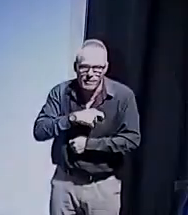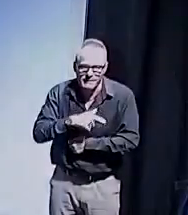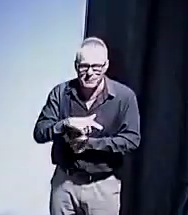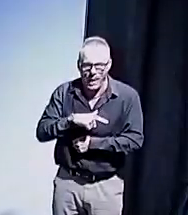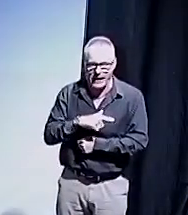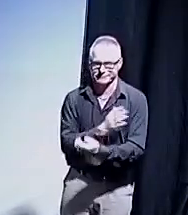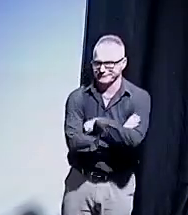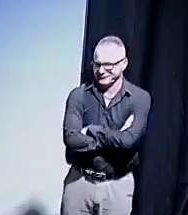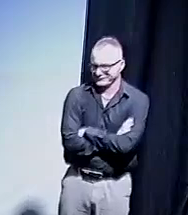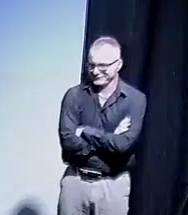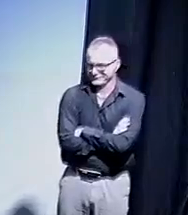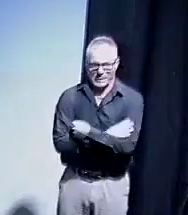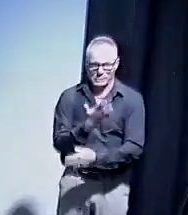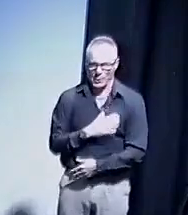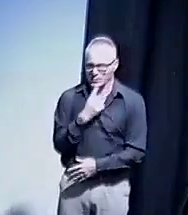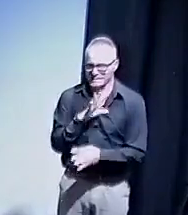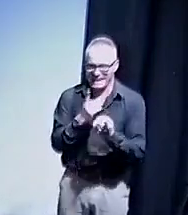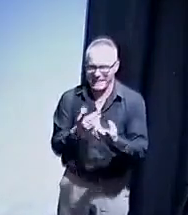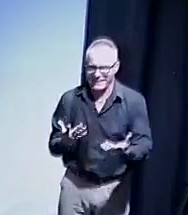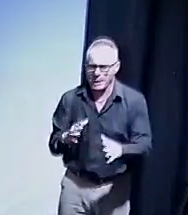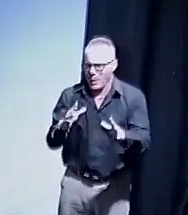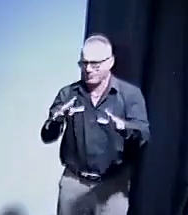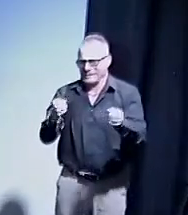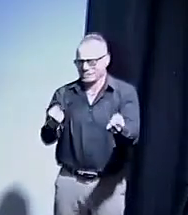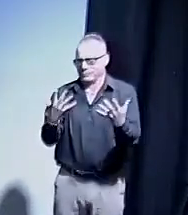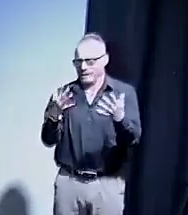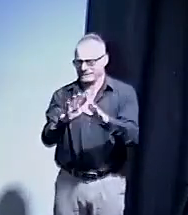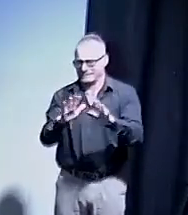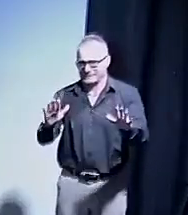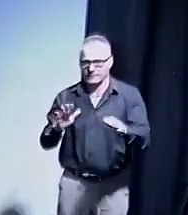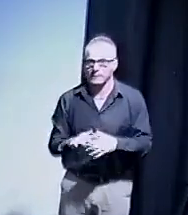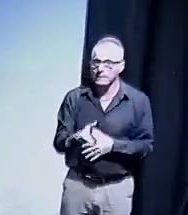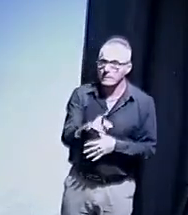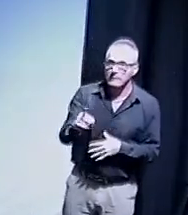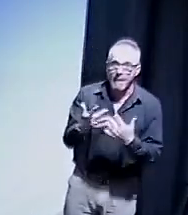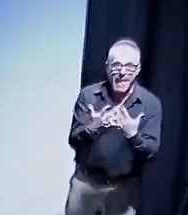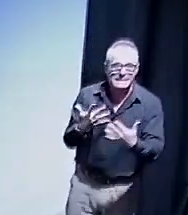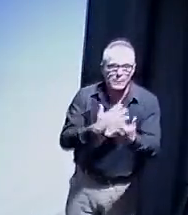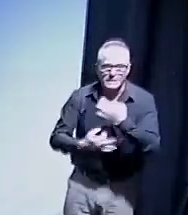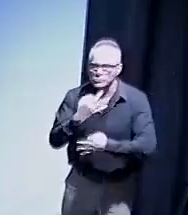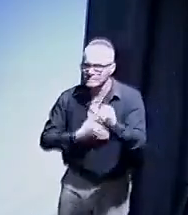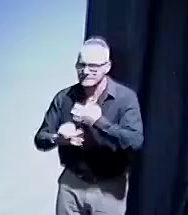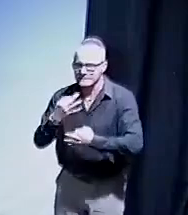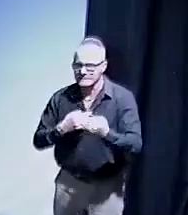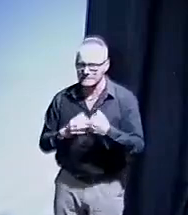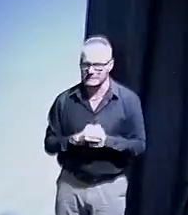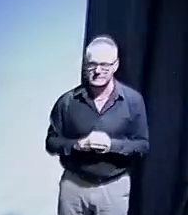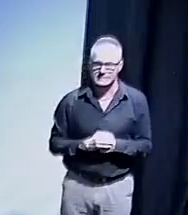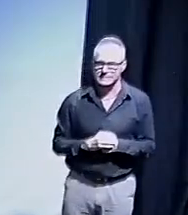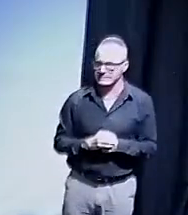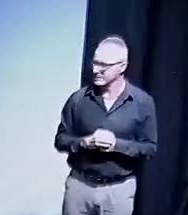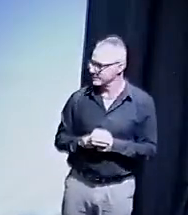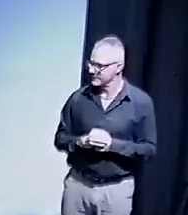folded saying, I'm not sure. That's probably a bit too much. Have you got any questions?